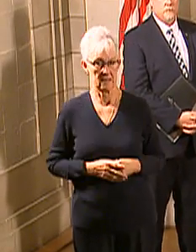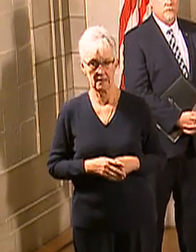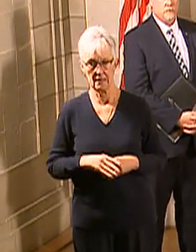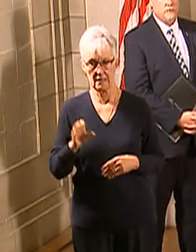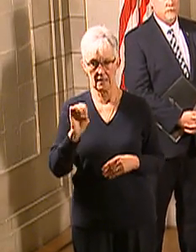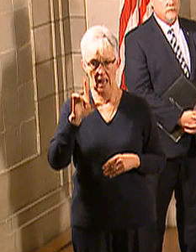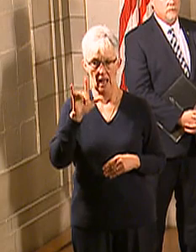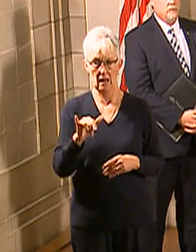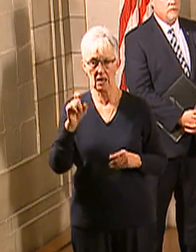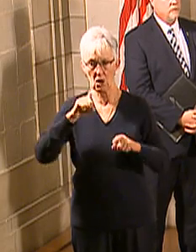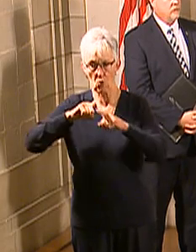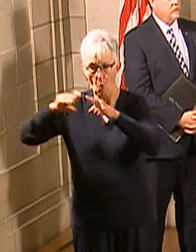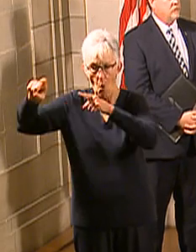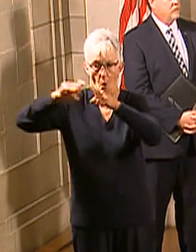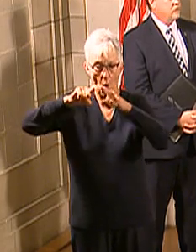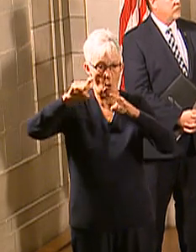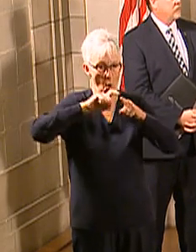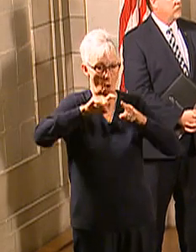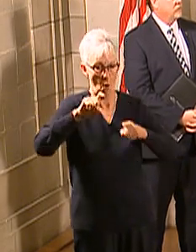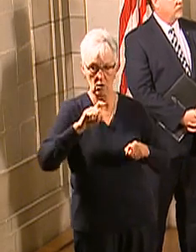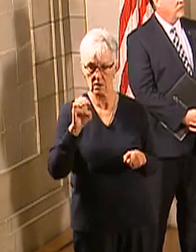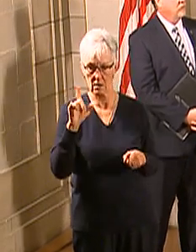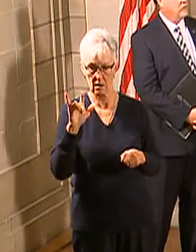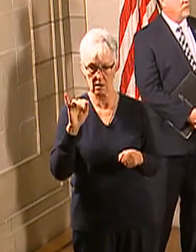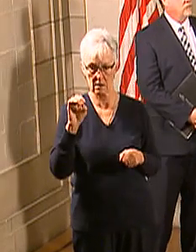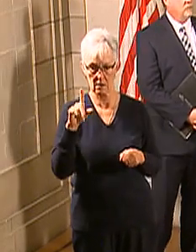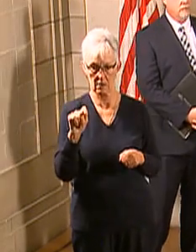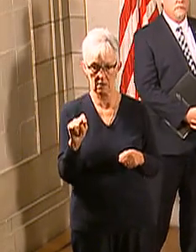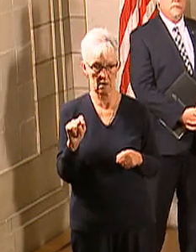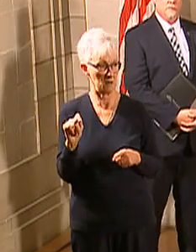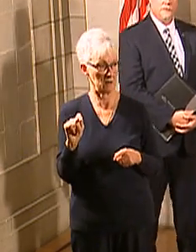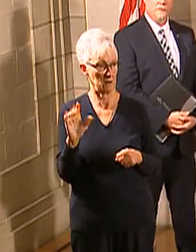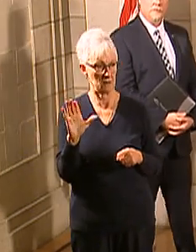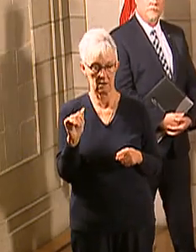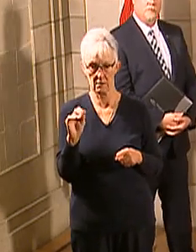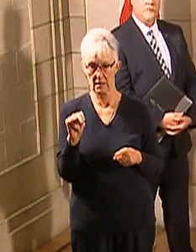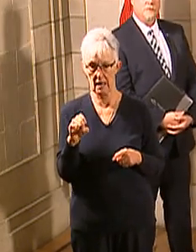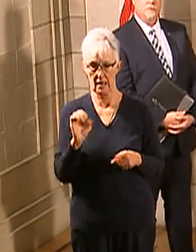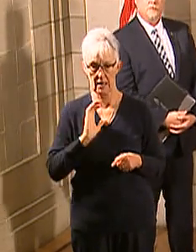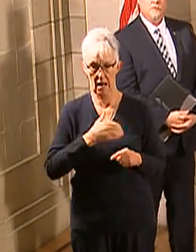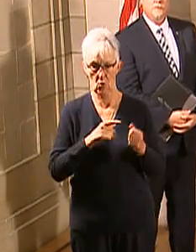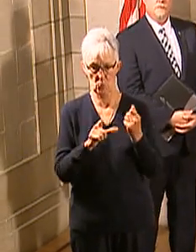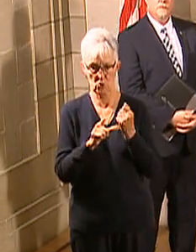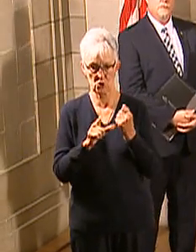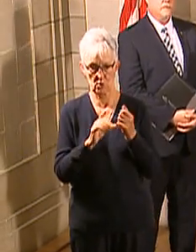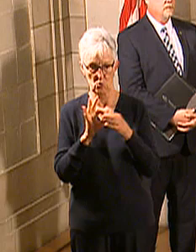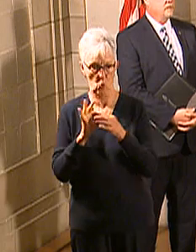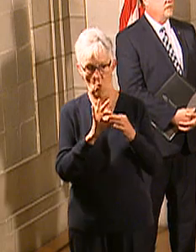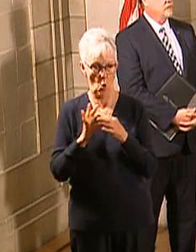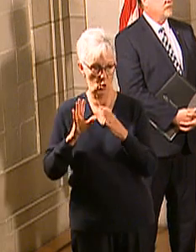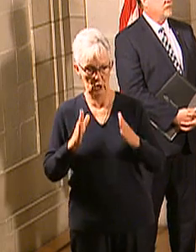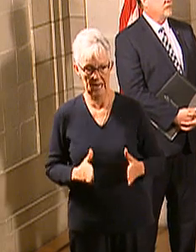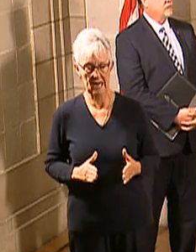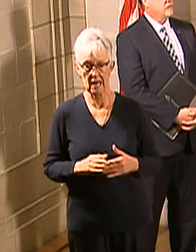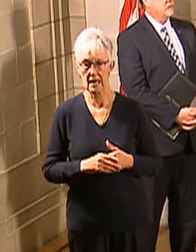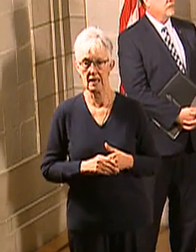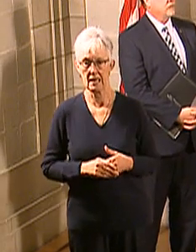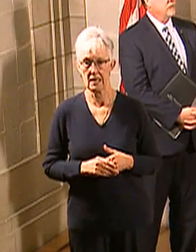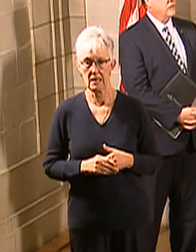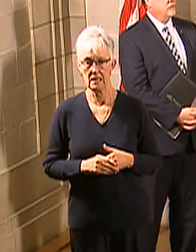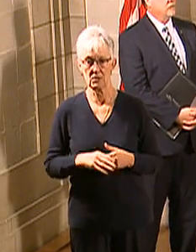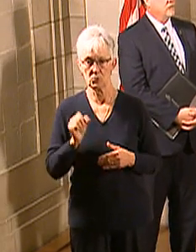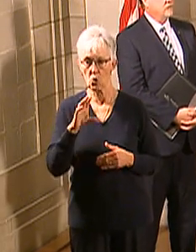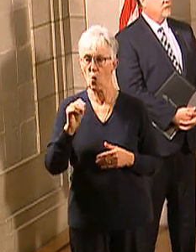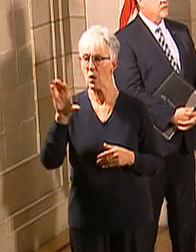calls, talks to people, is contacted by people. Elliot Kane, our apprenticeship coordinator. So we let it be driven by